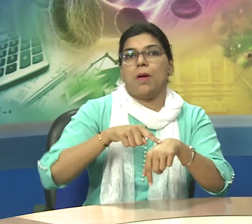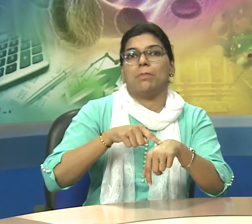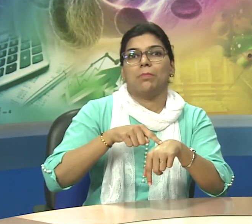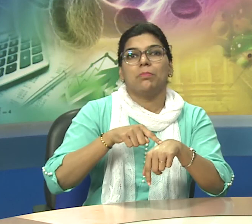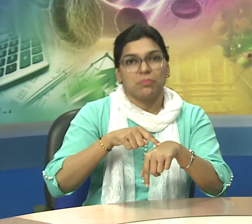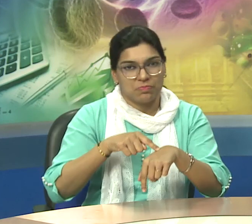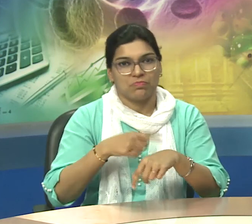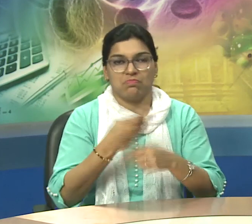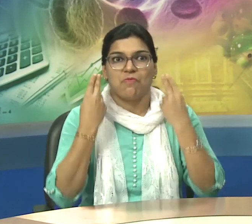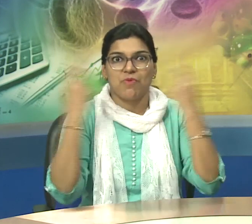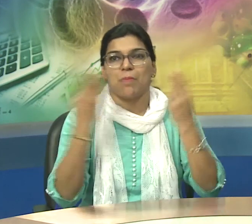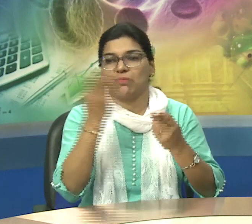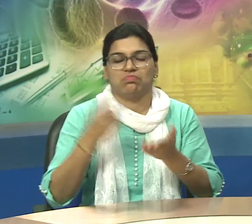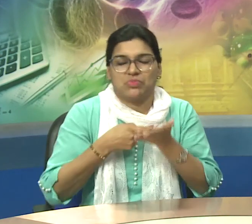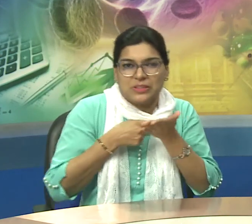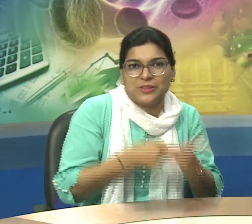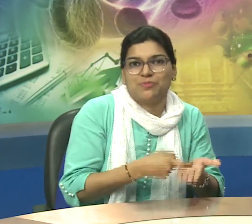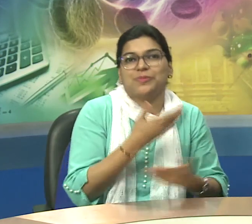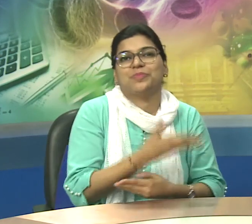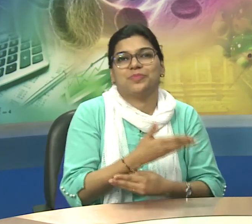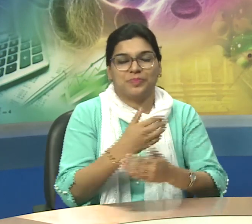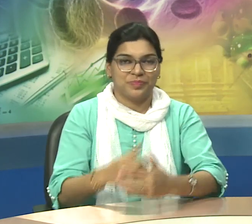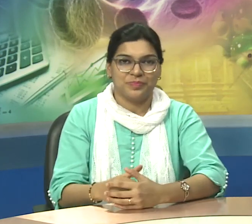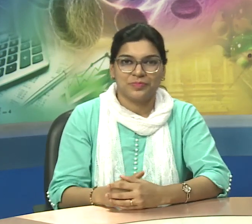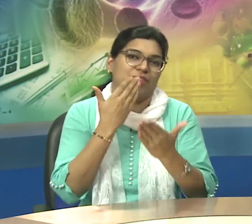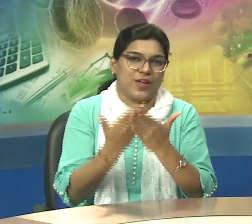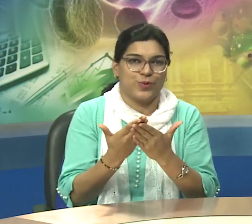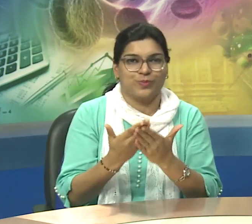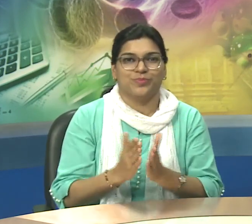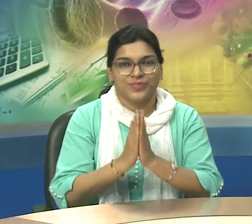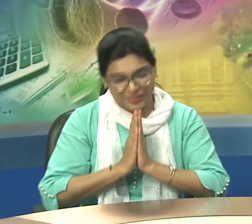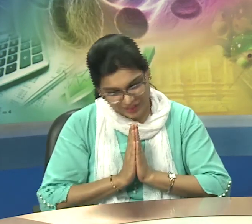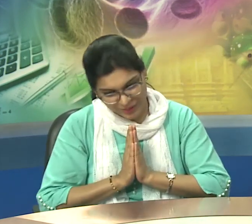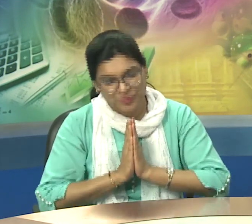Thank you. Namaste.